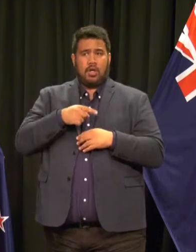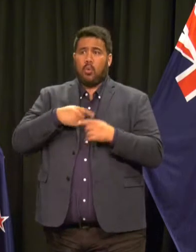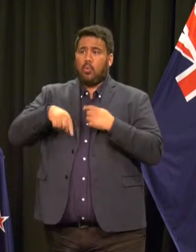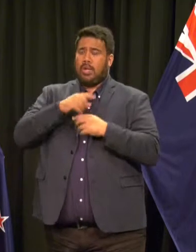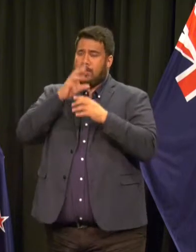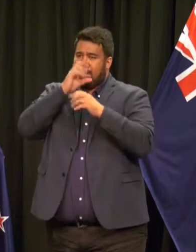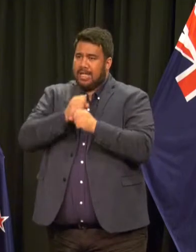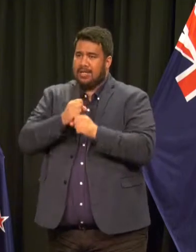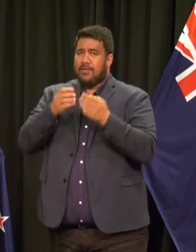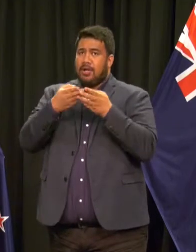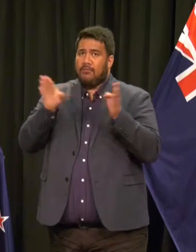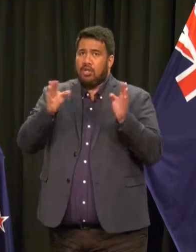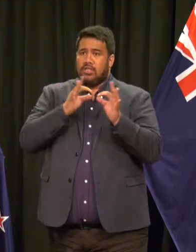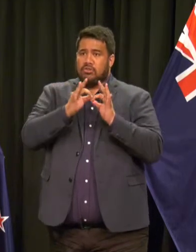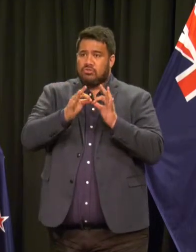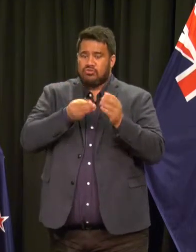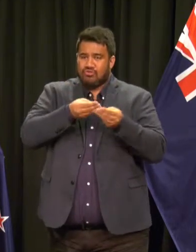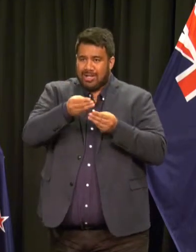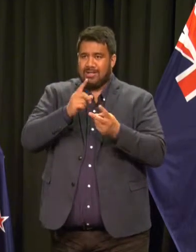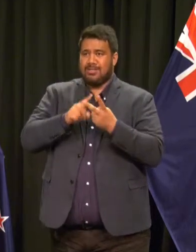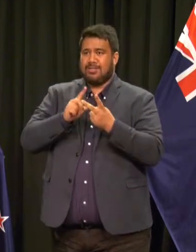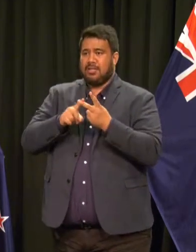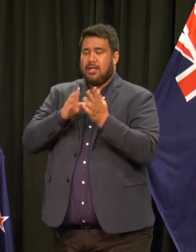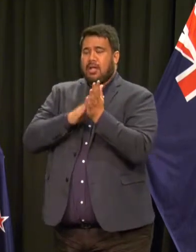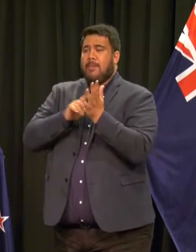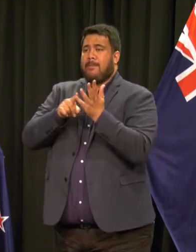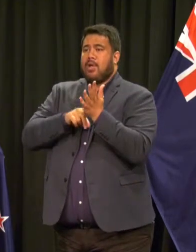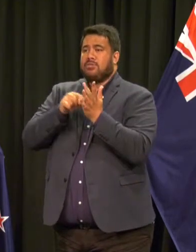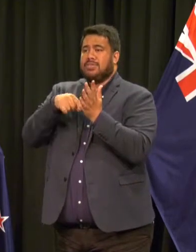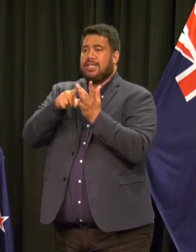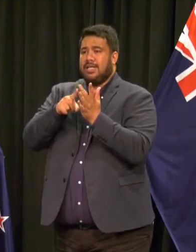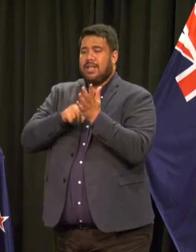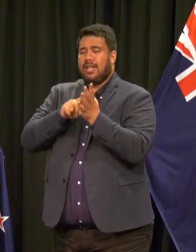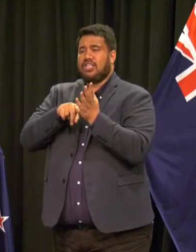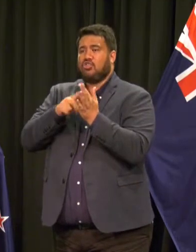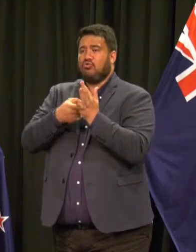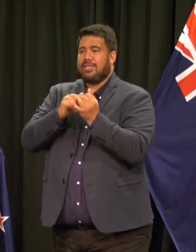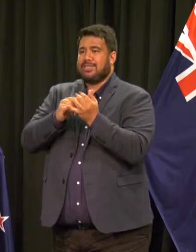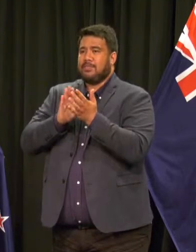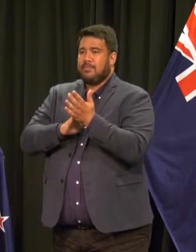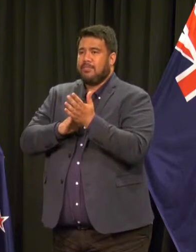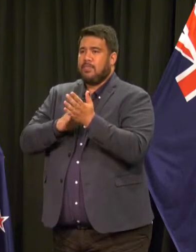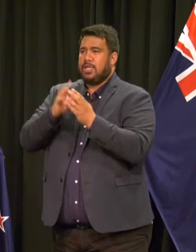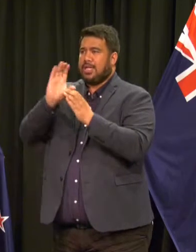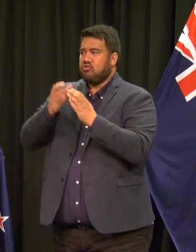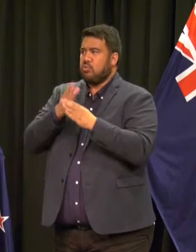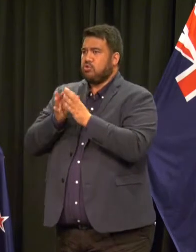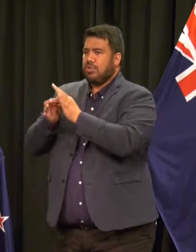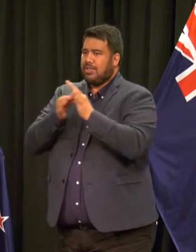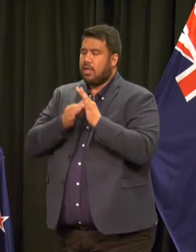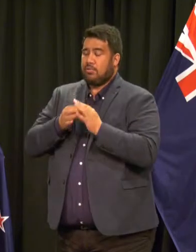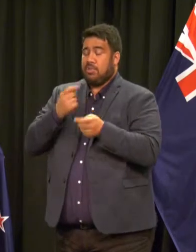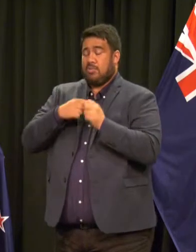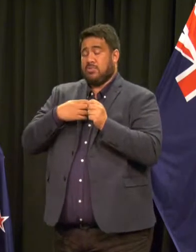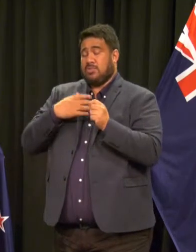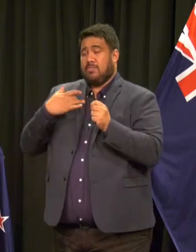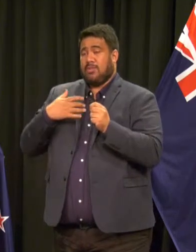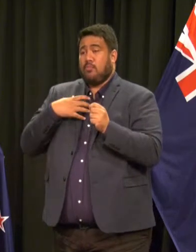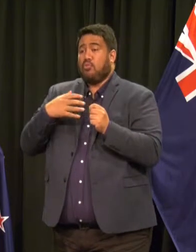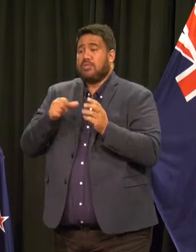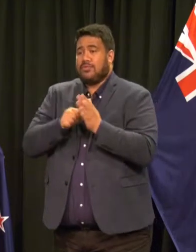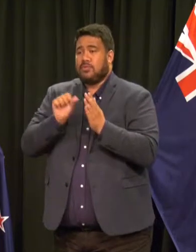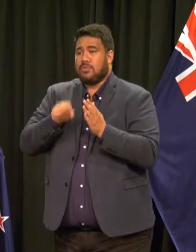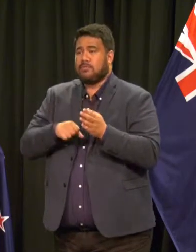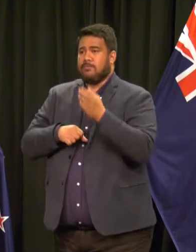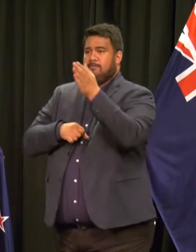multilateralism and free trade, it makes our life more difficult. You mentioned the cowardly driving driver licensing regime before, funded through